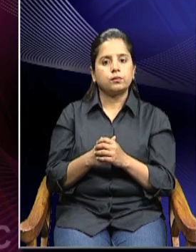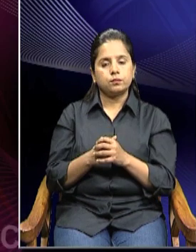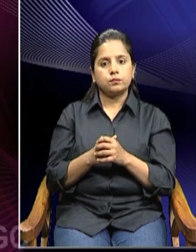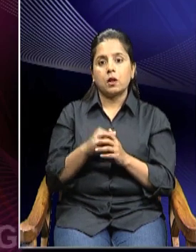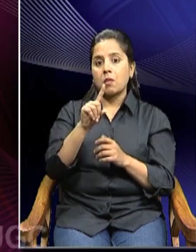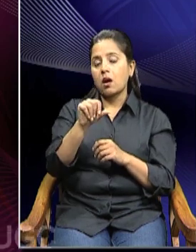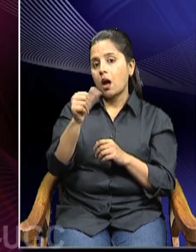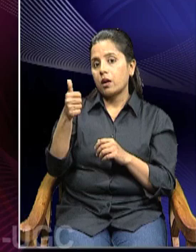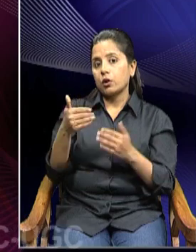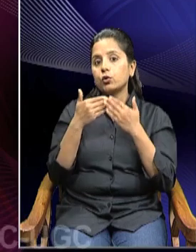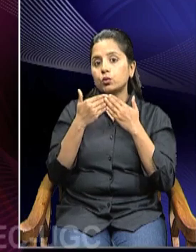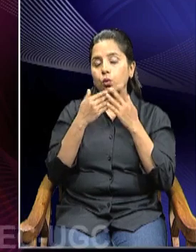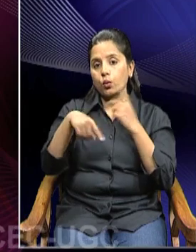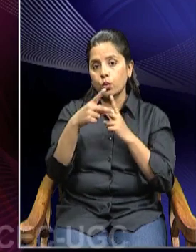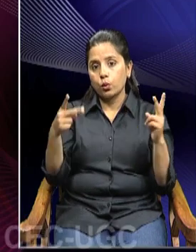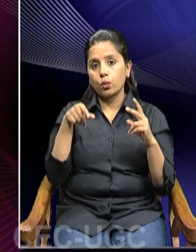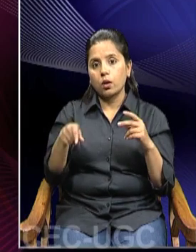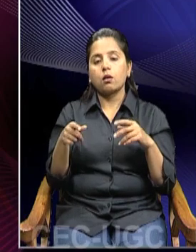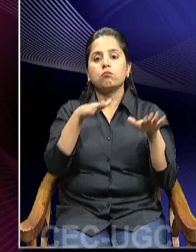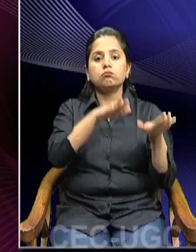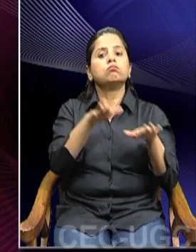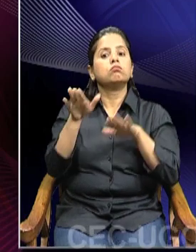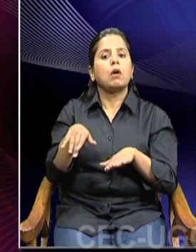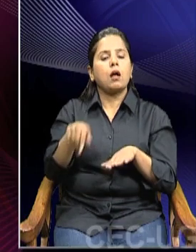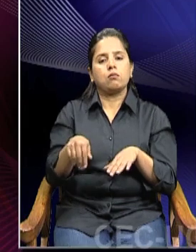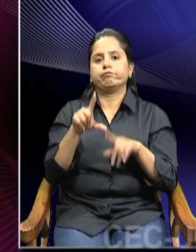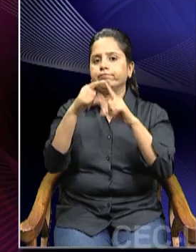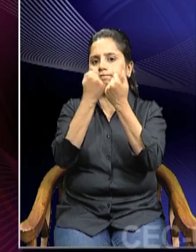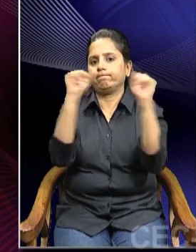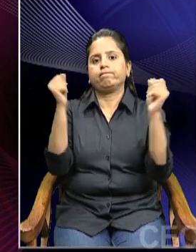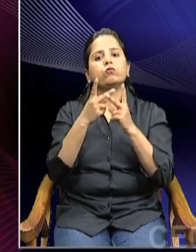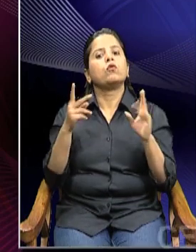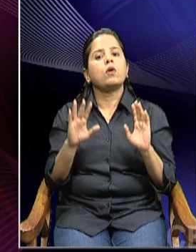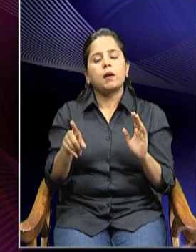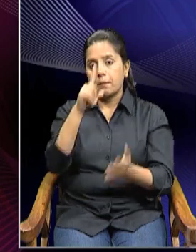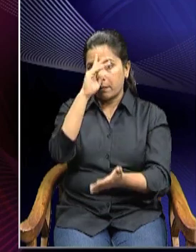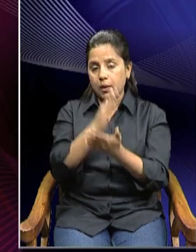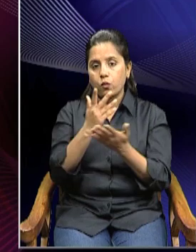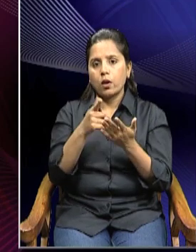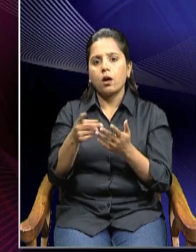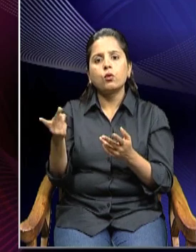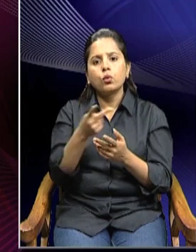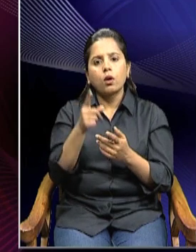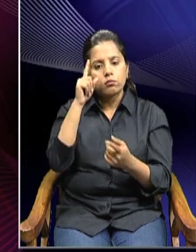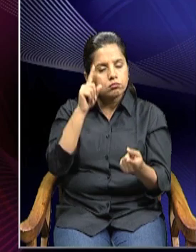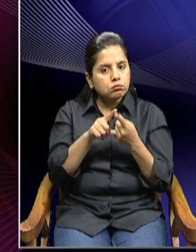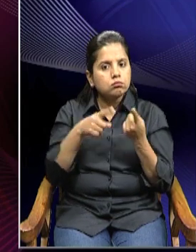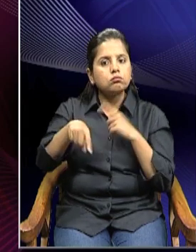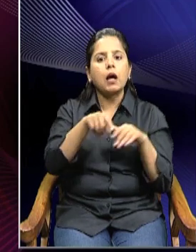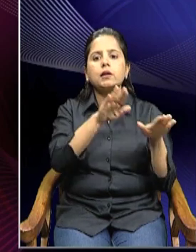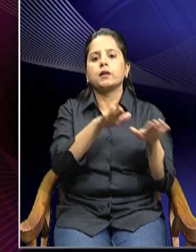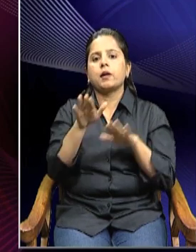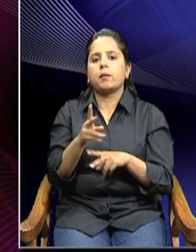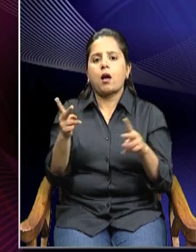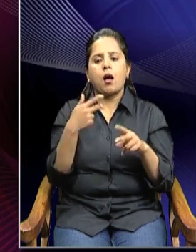Yet another school is interdependence liberalism. It believes in mutual dependence.